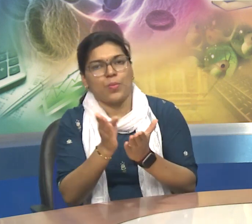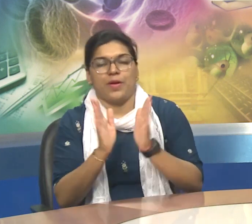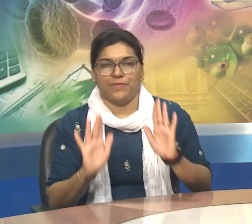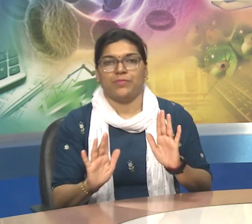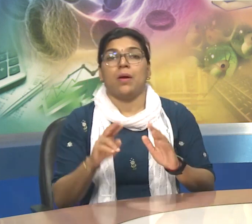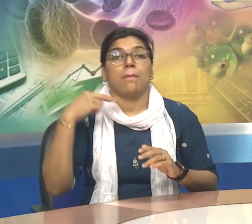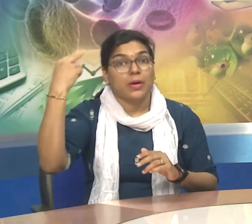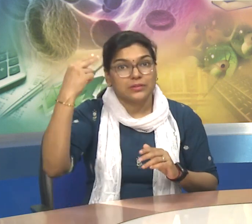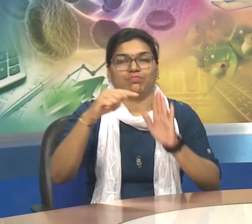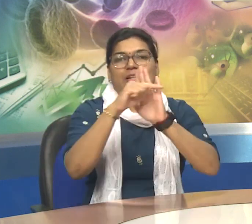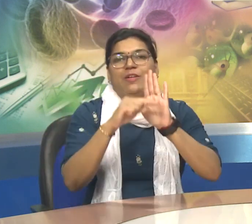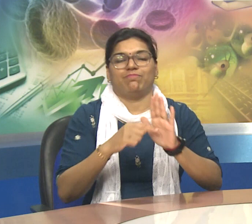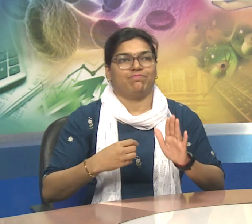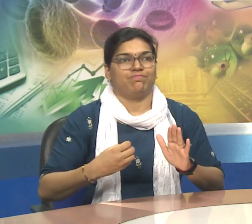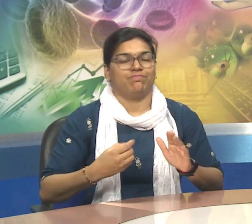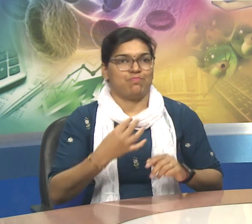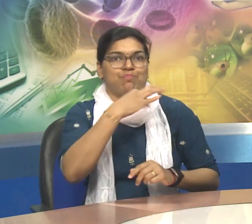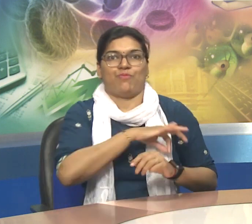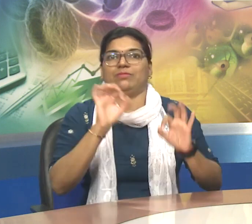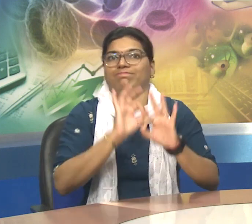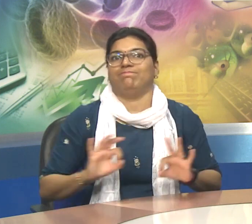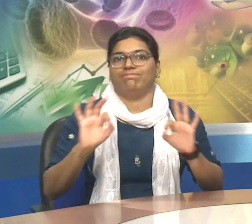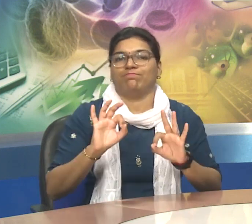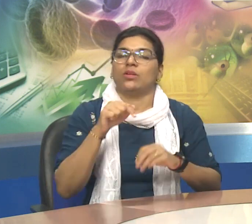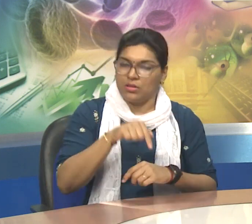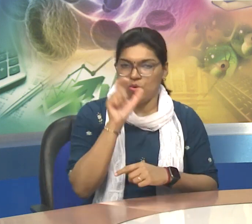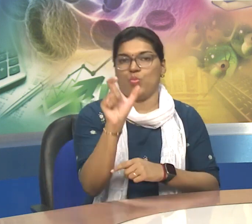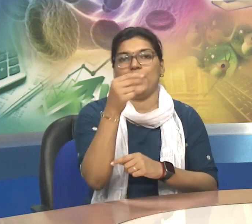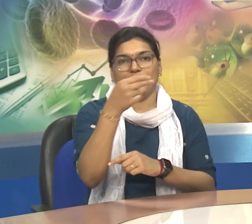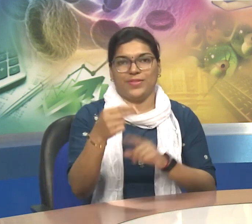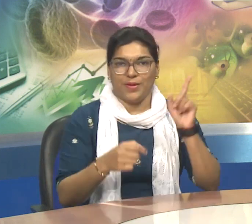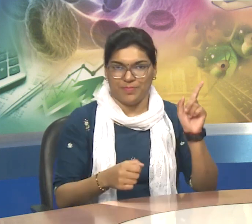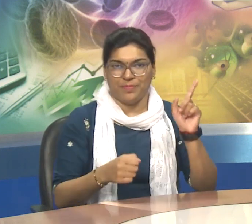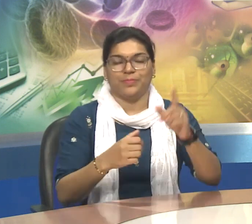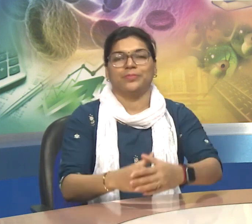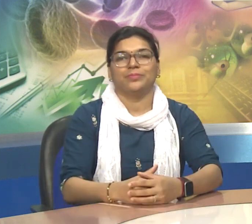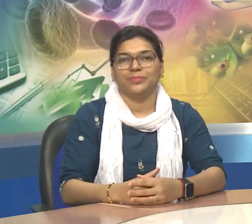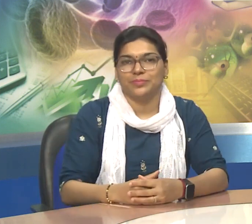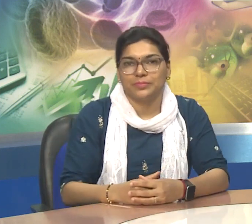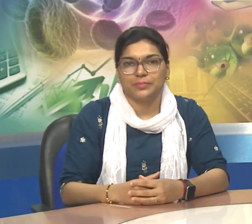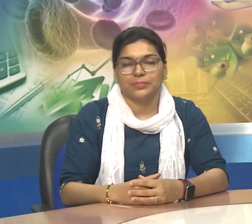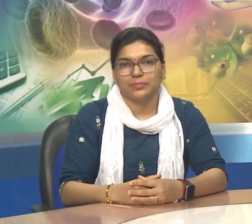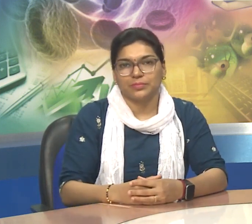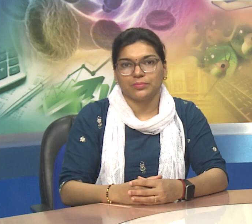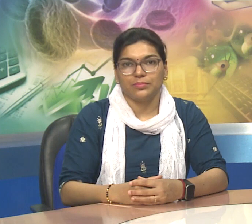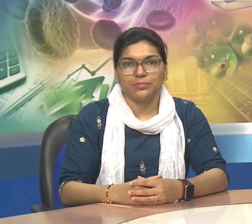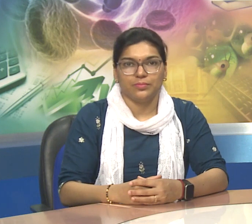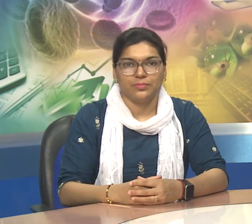general people would not apply to that particular seat. That is disadvantage for a particular